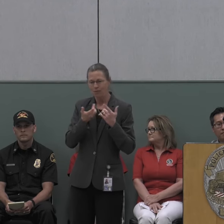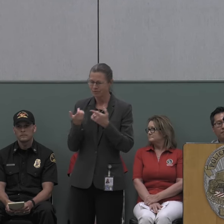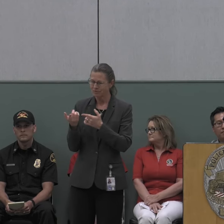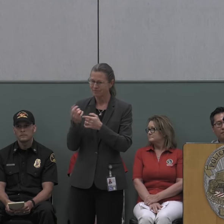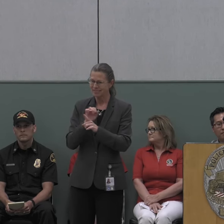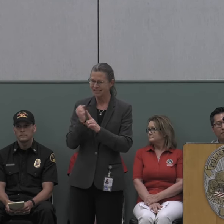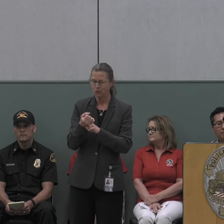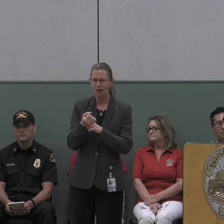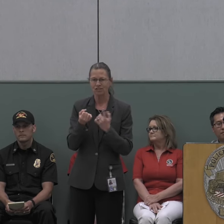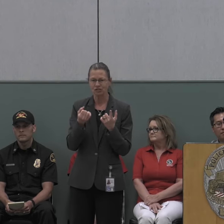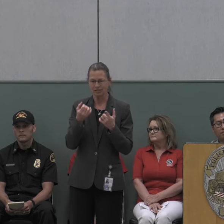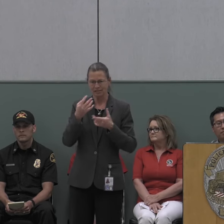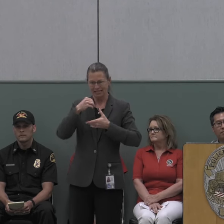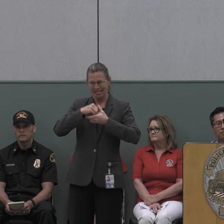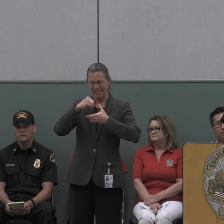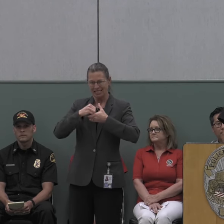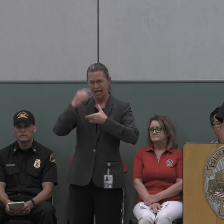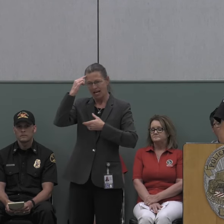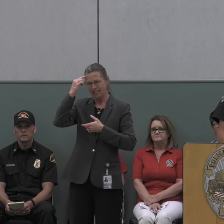PTSD is a real thing.